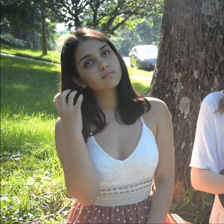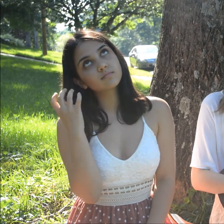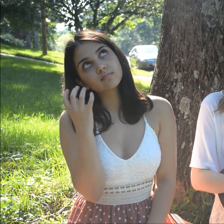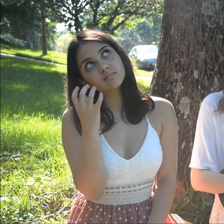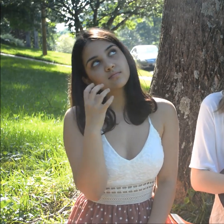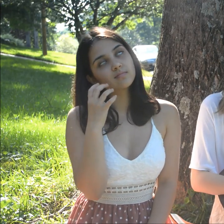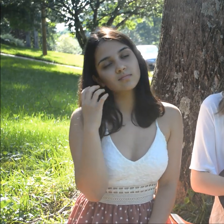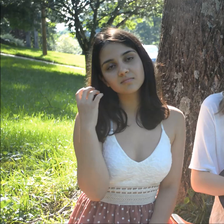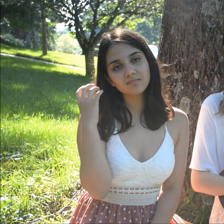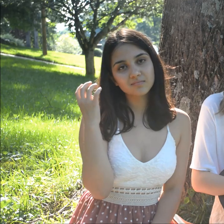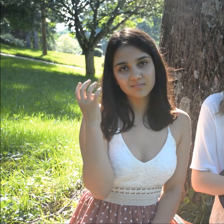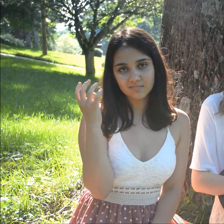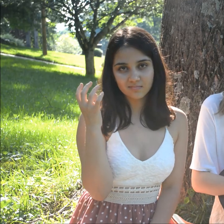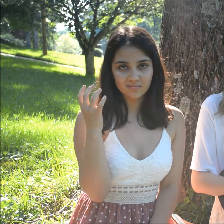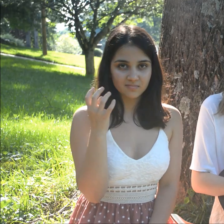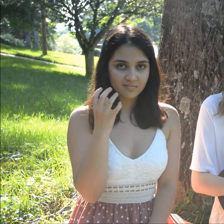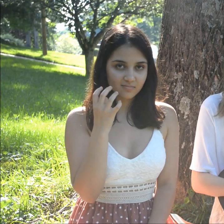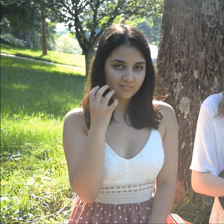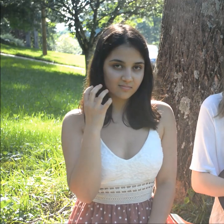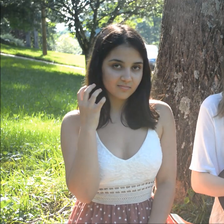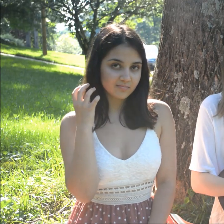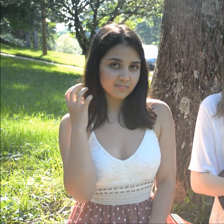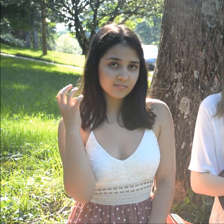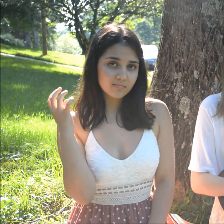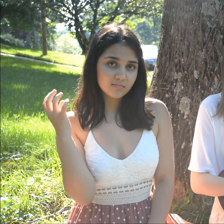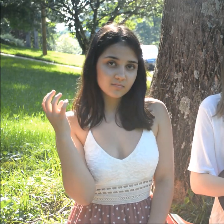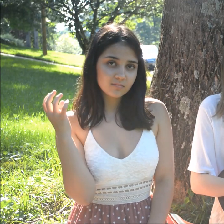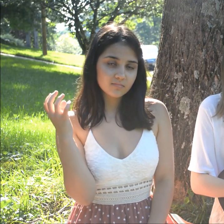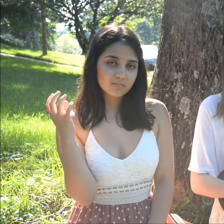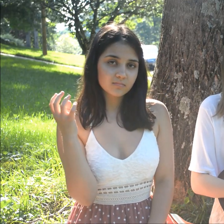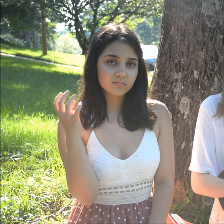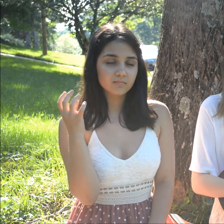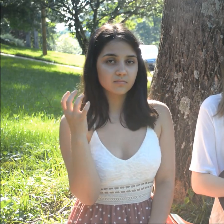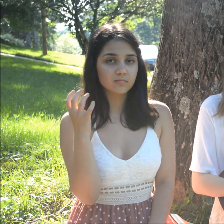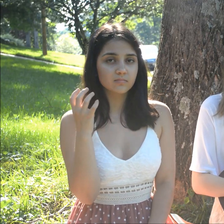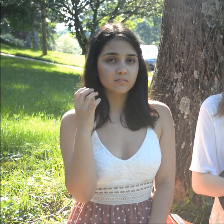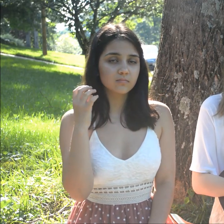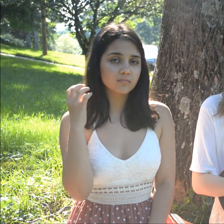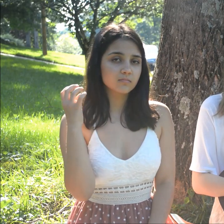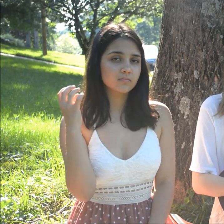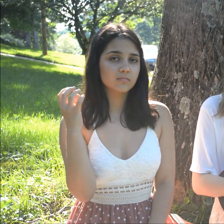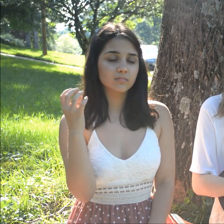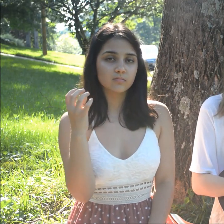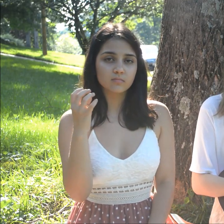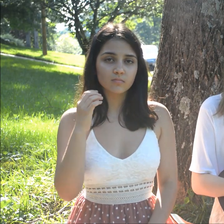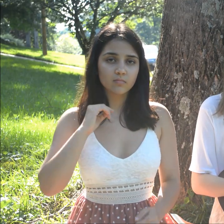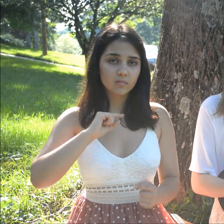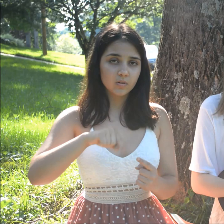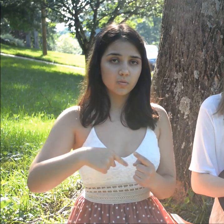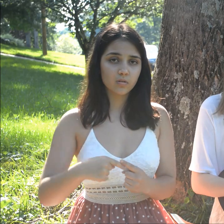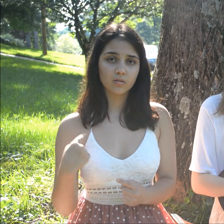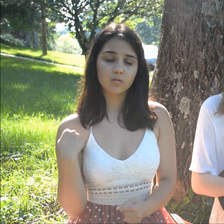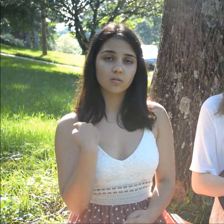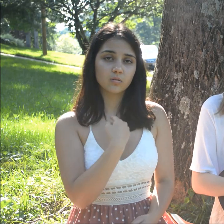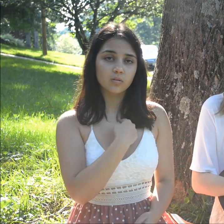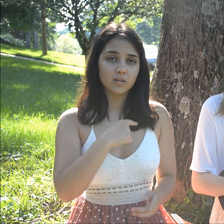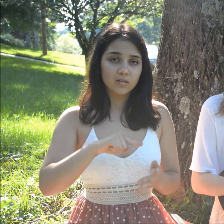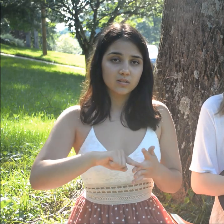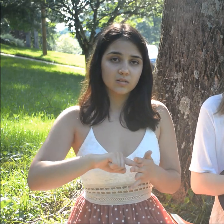bring me home And oh, when we started, just